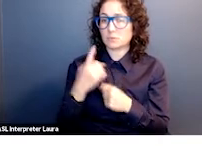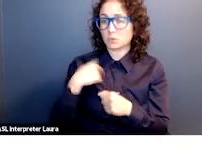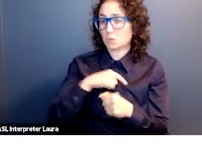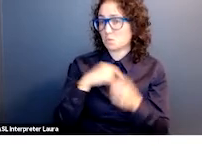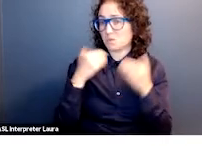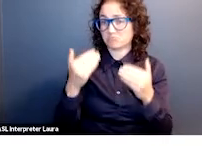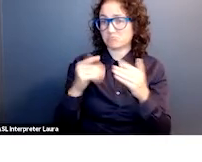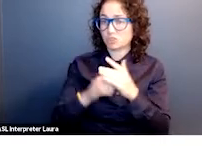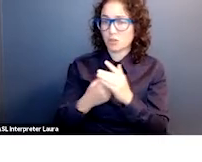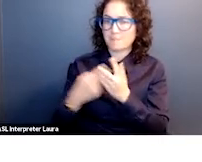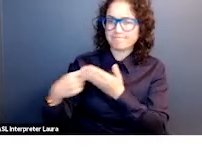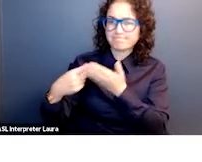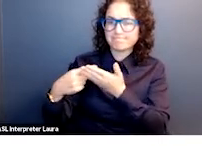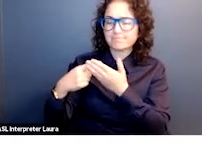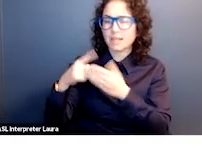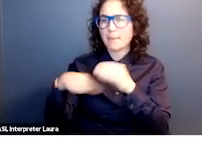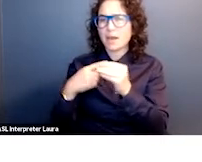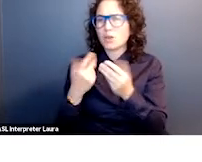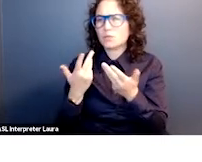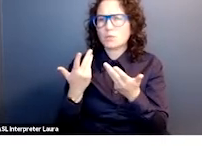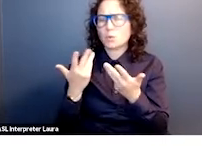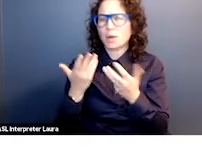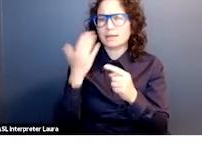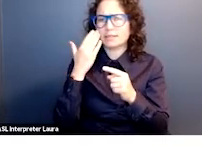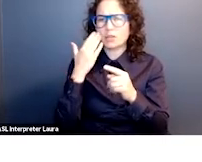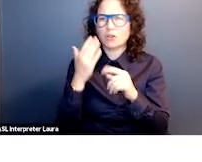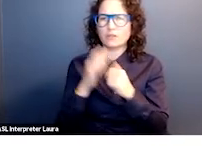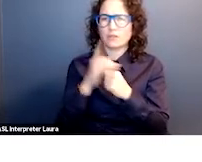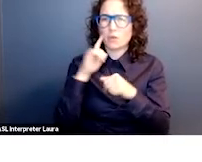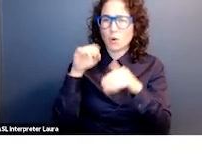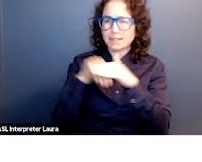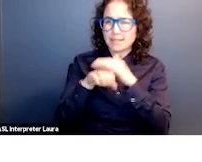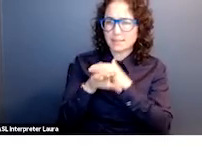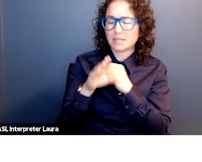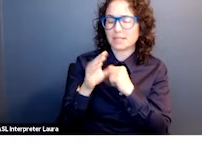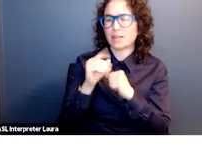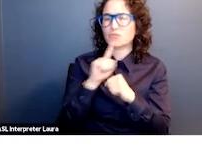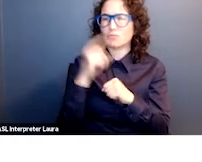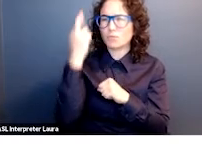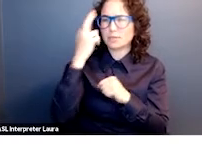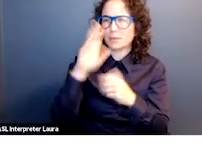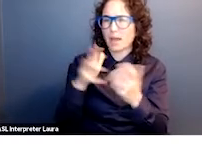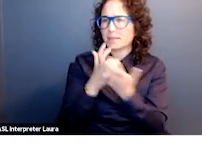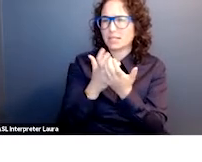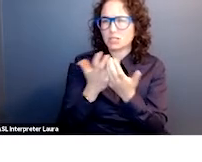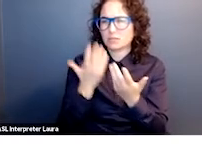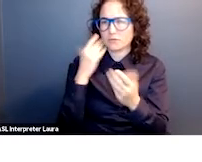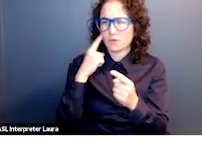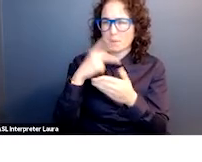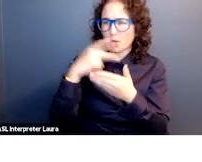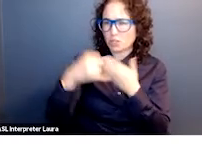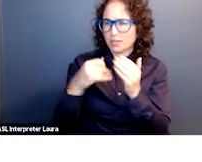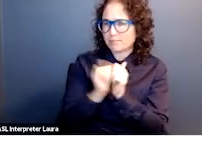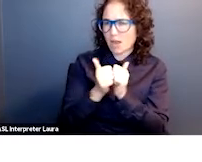start to talk about what is your planning on accessibility and reasonable accommodation for your project.